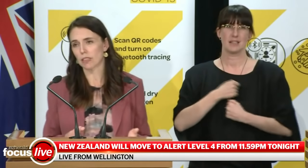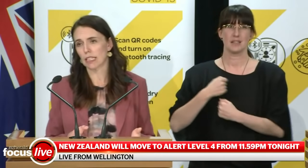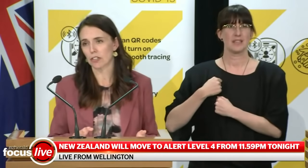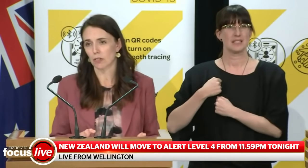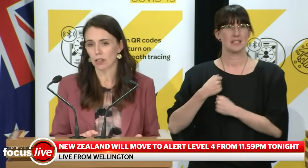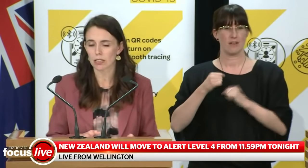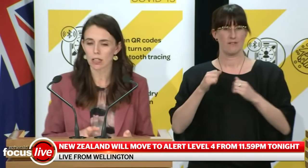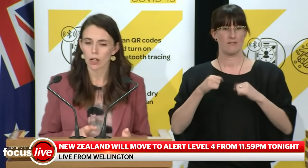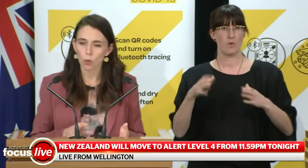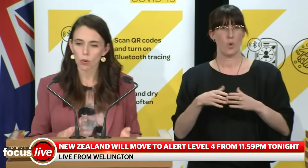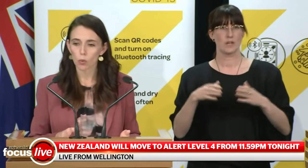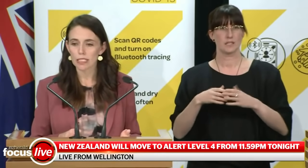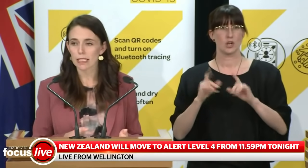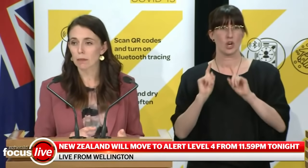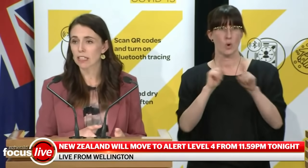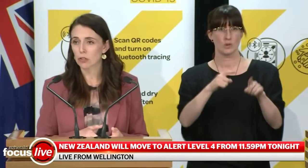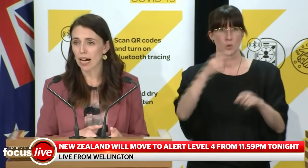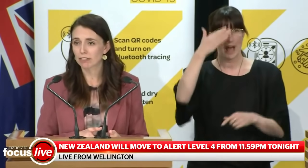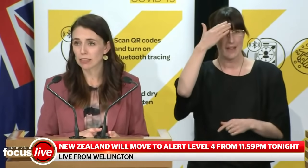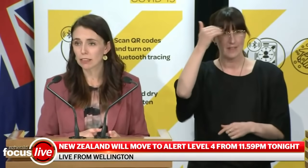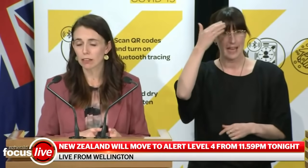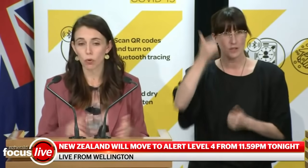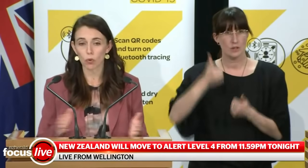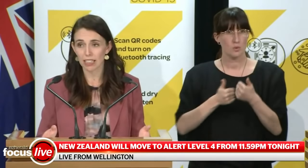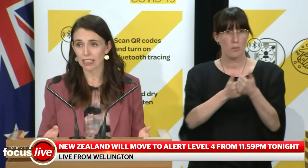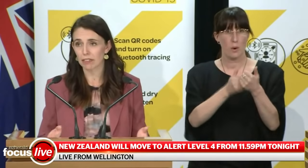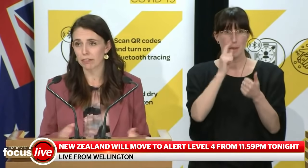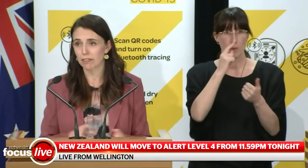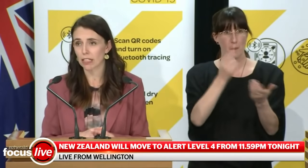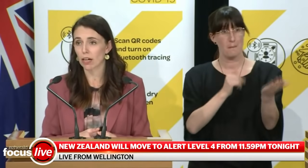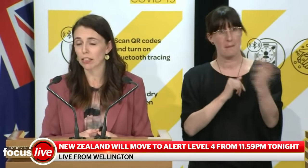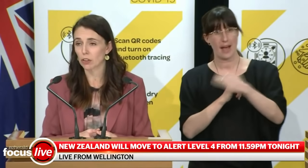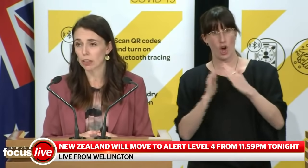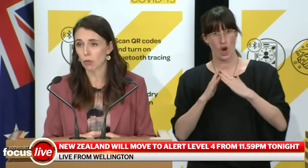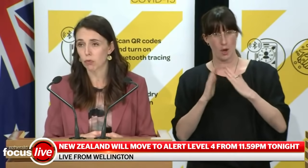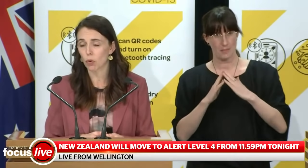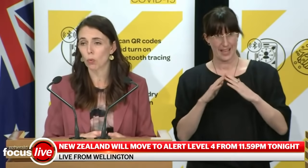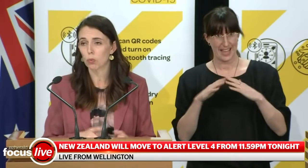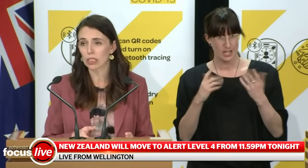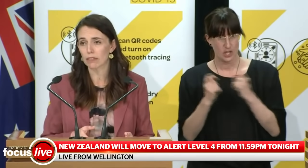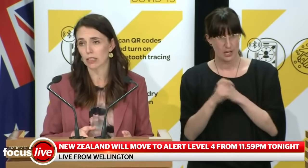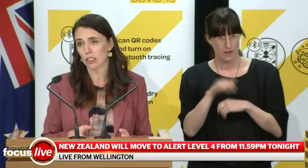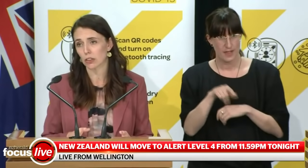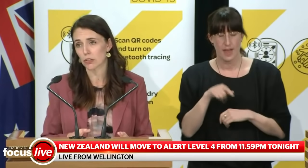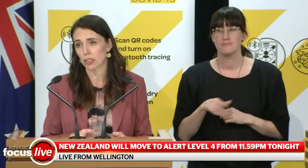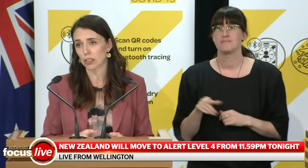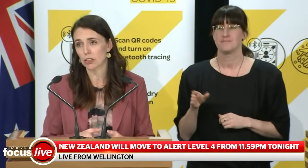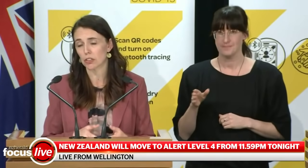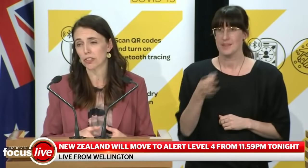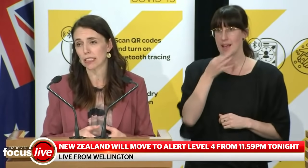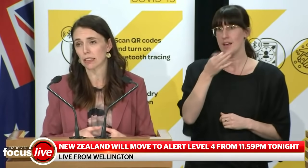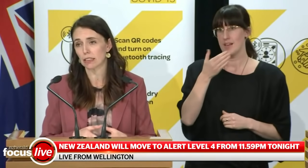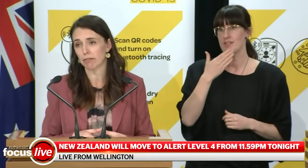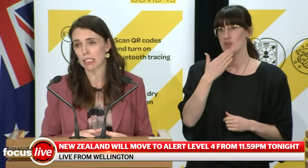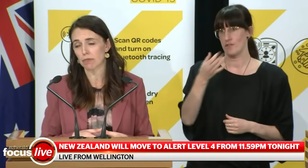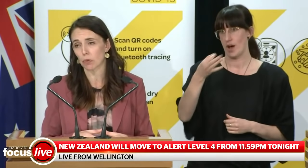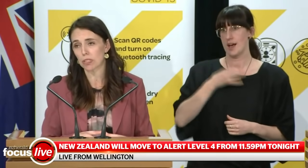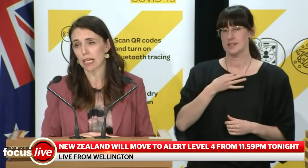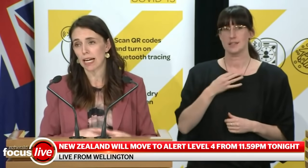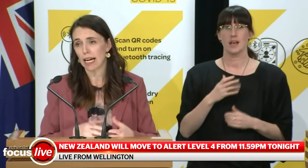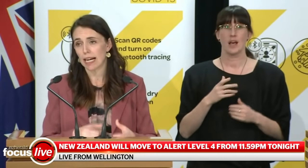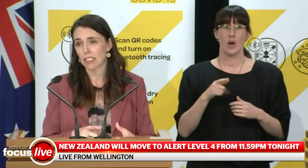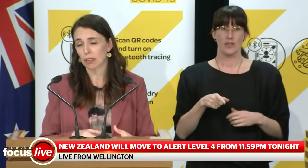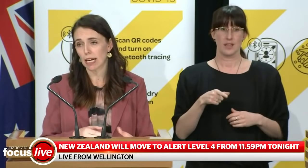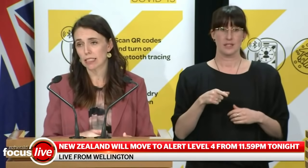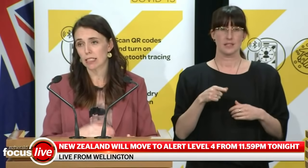explicit conversation on this. All orders that are being drafted for the 1159 Alert Level 4 will give an exclusion to the New Zealand Defence